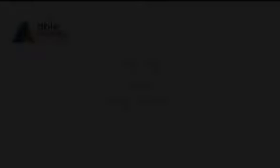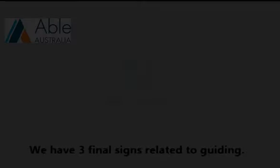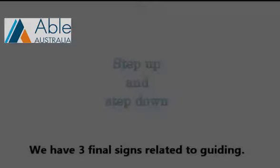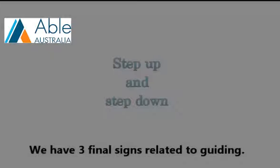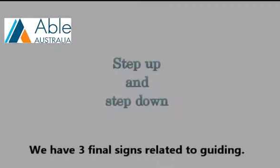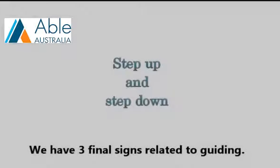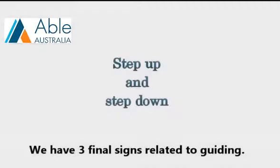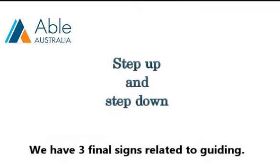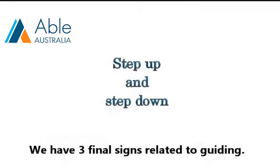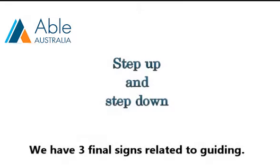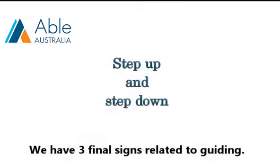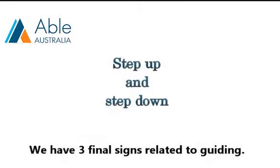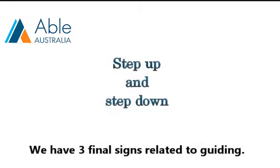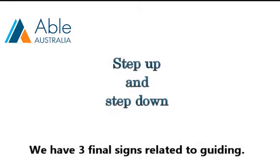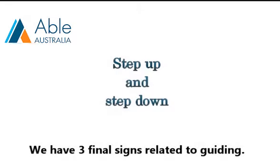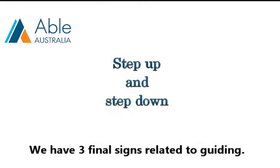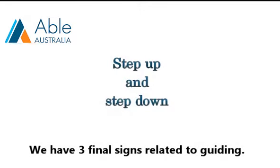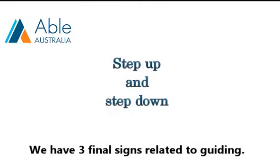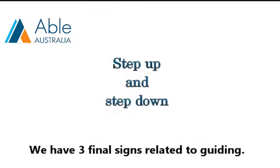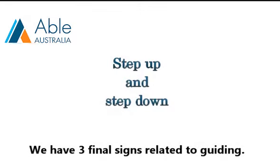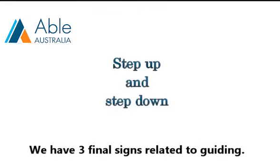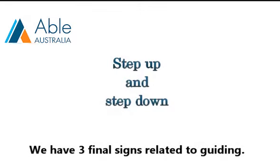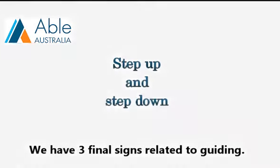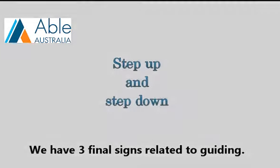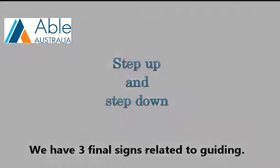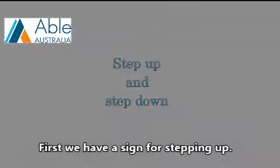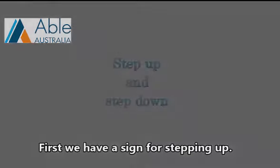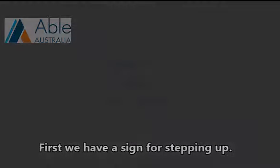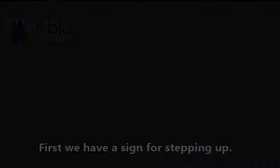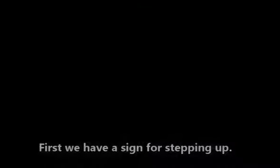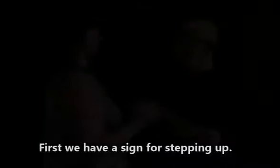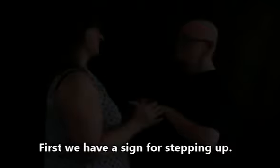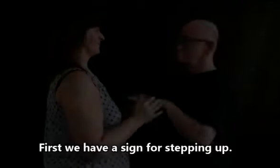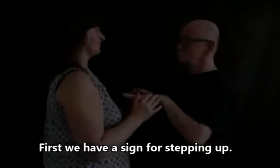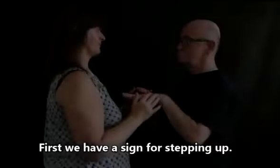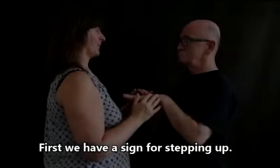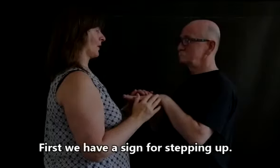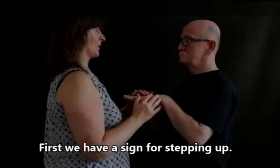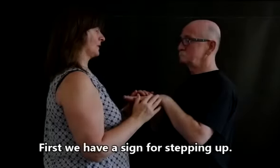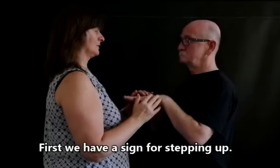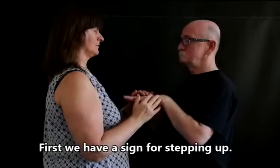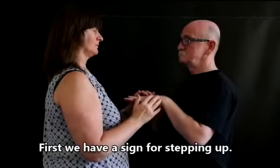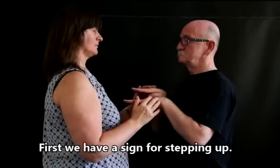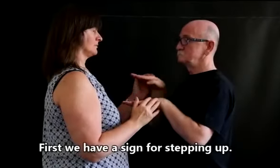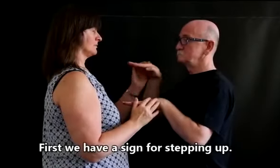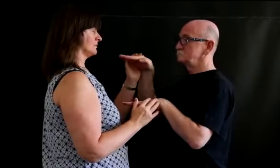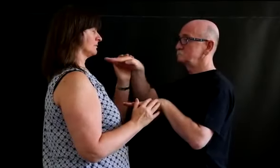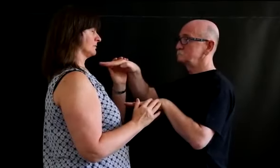We have three final signs related to guiding. First, we have a sign for stepping up. There